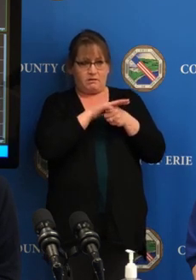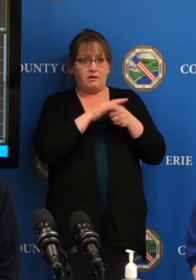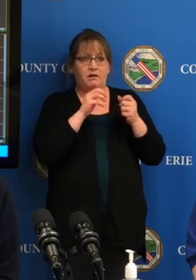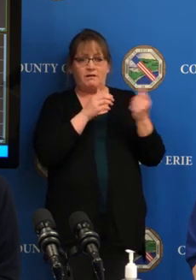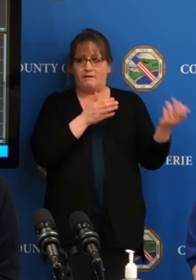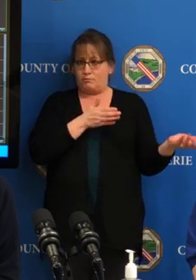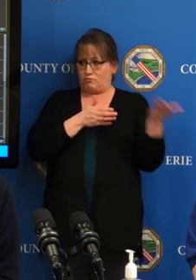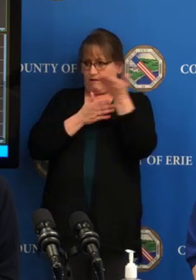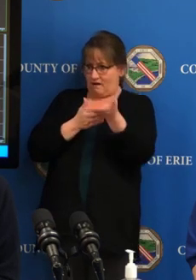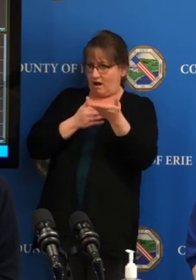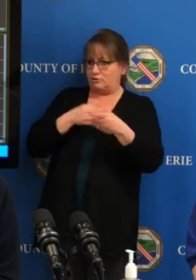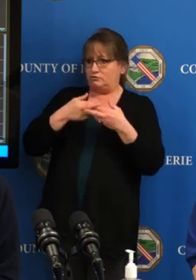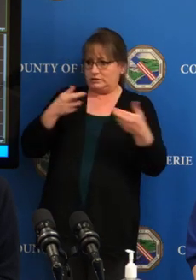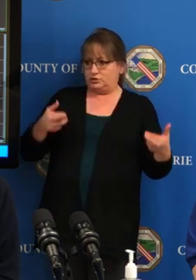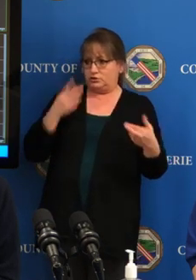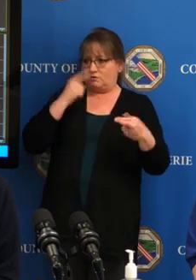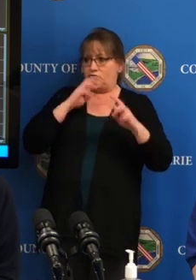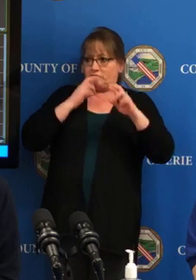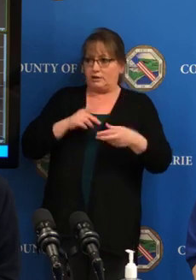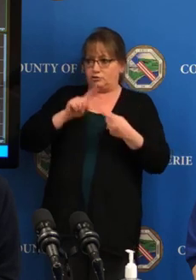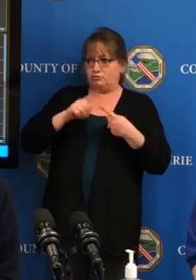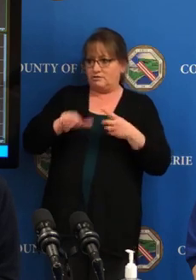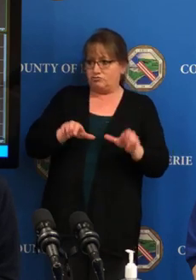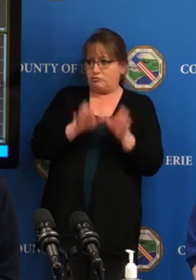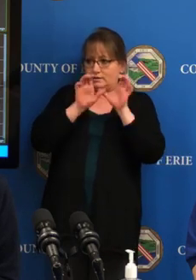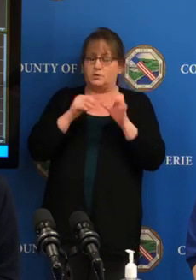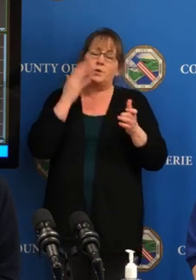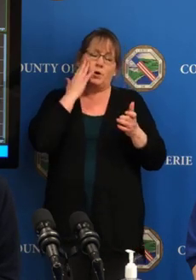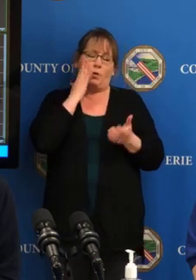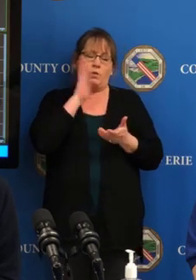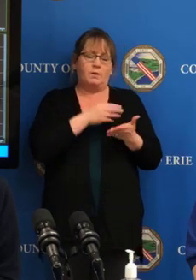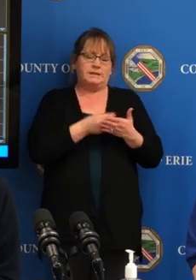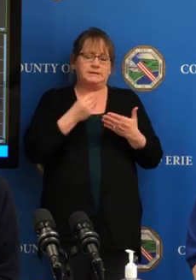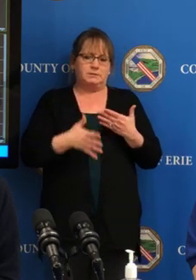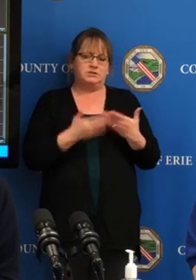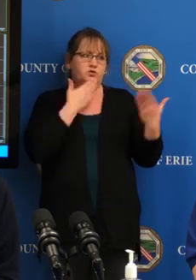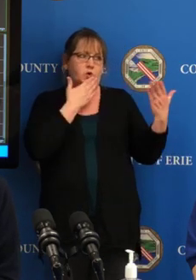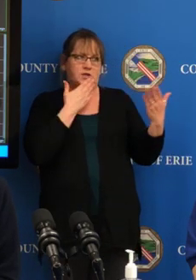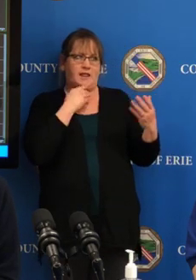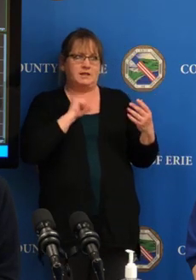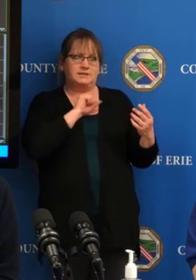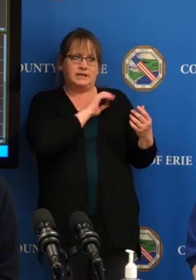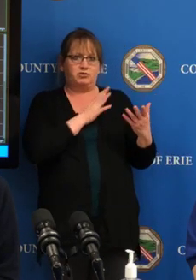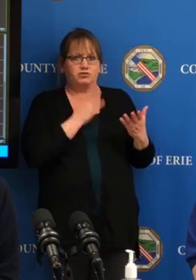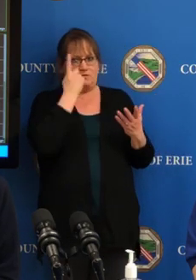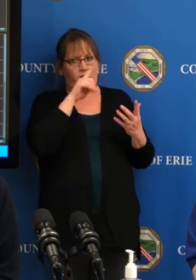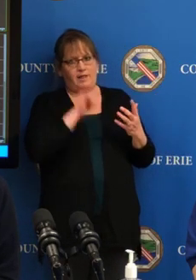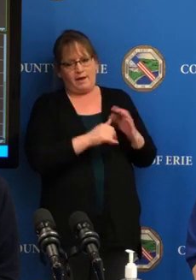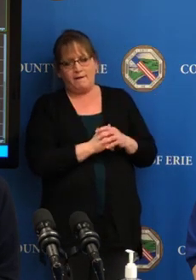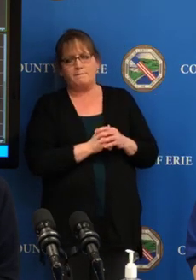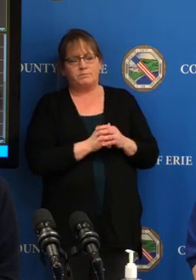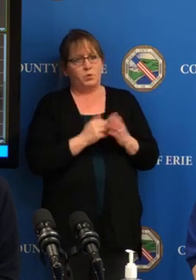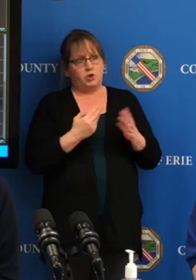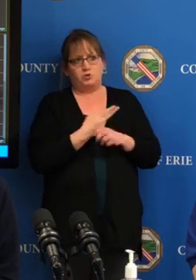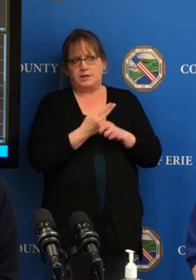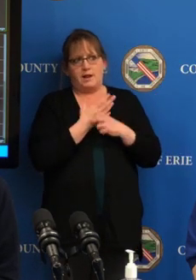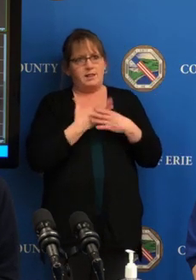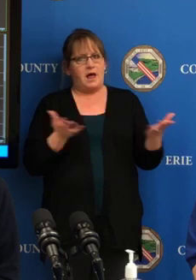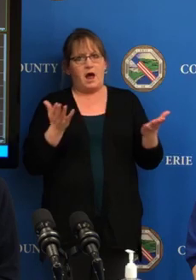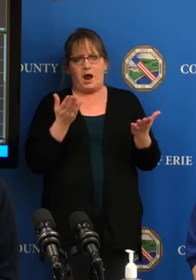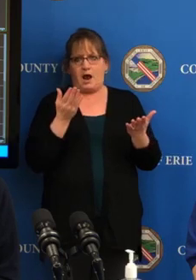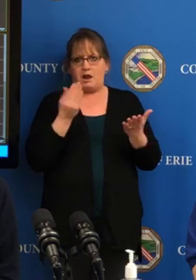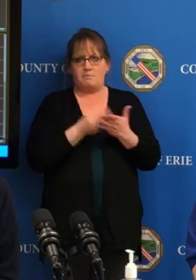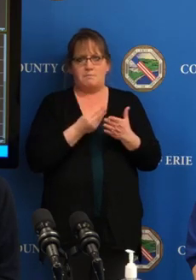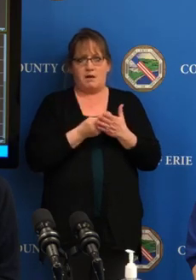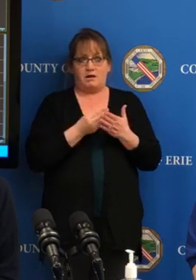and respond to this crisis. We know it's going to be very expensive in the long run to do it. We're spending a lot of money from the initial $5 million